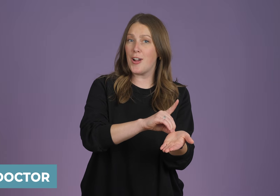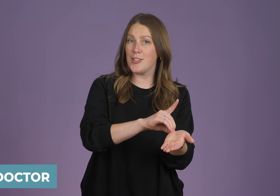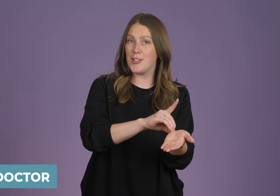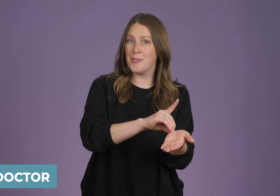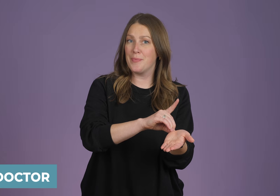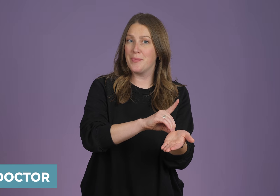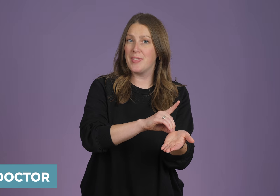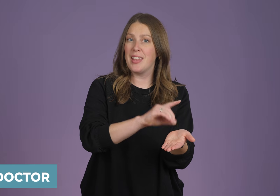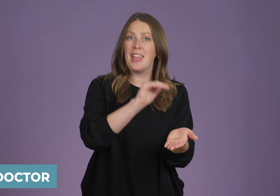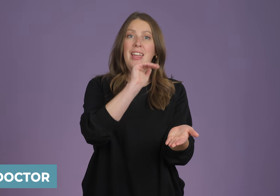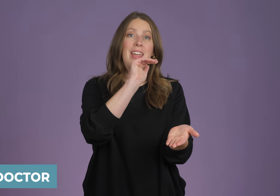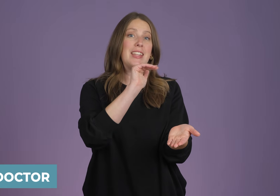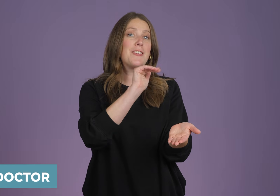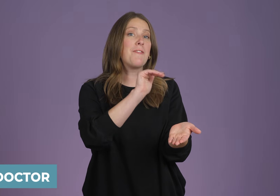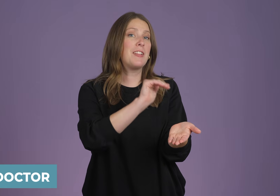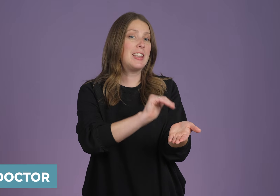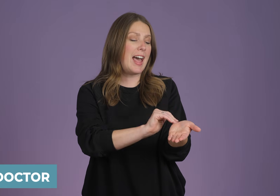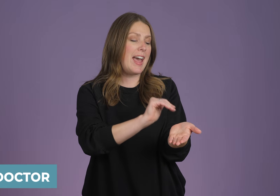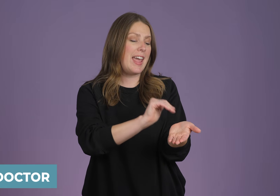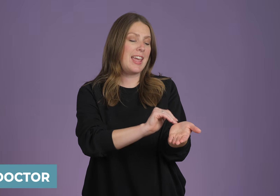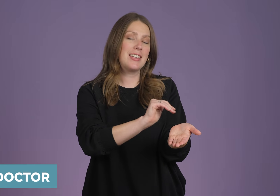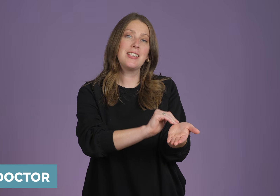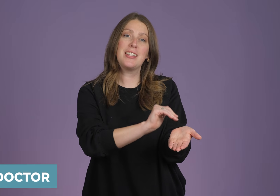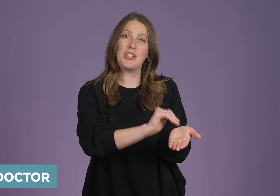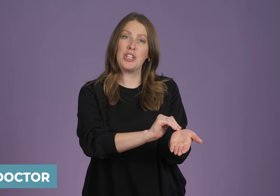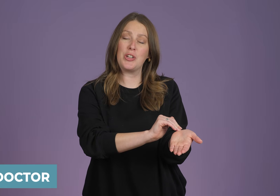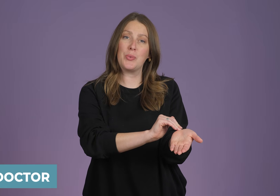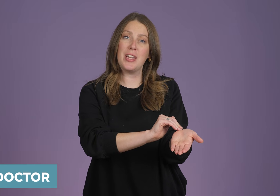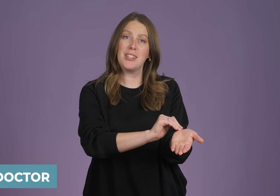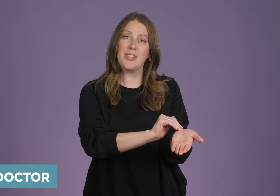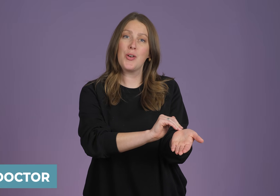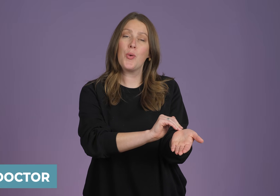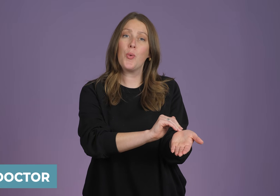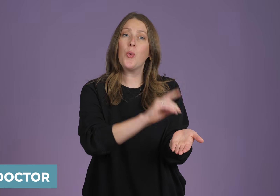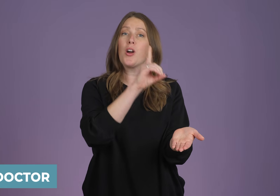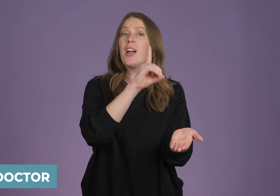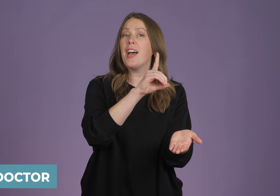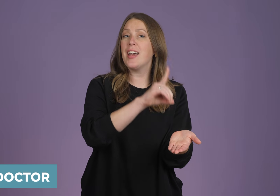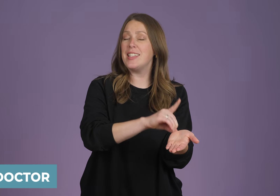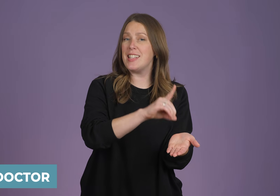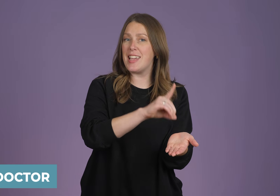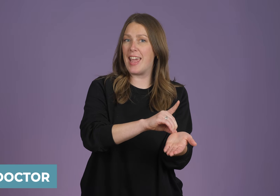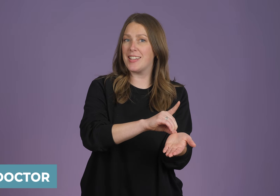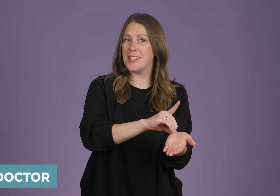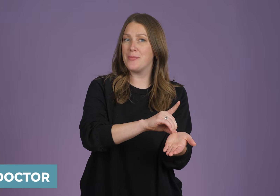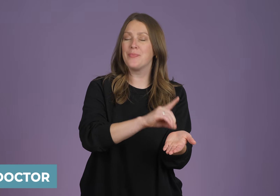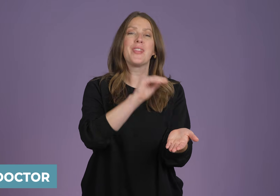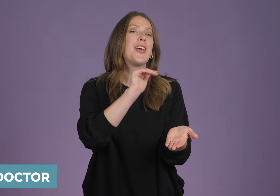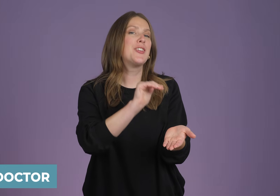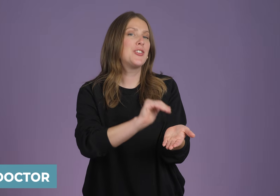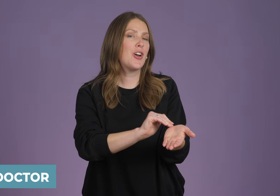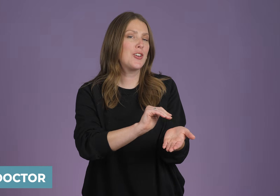doctor. It's a flat hand touching your wrist or a D hand.